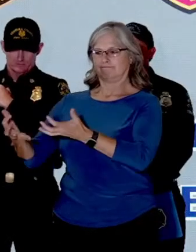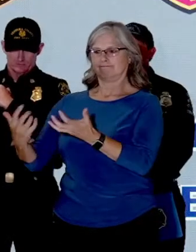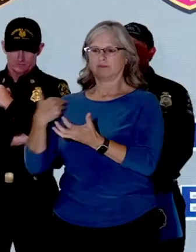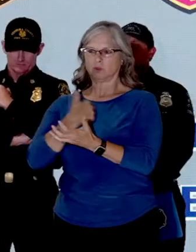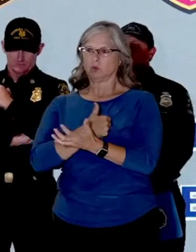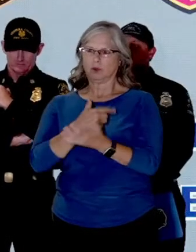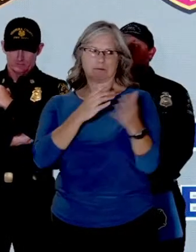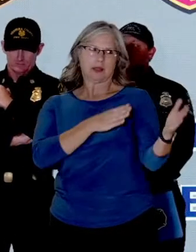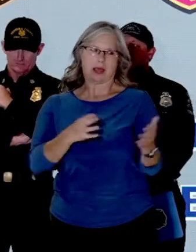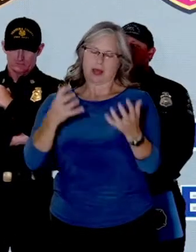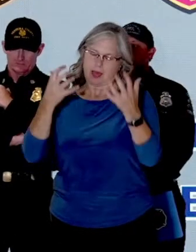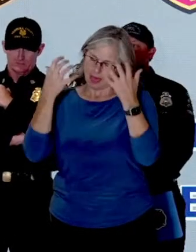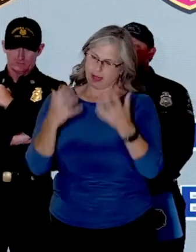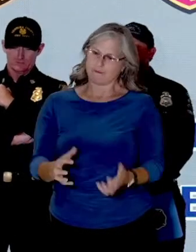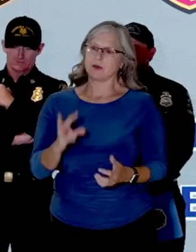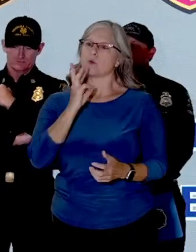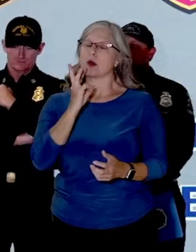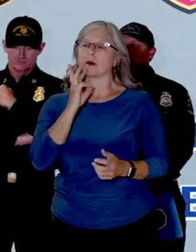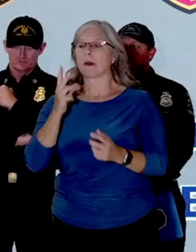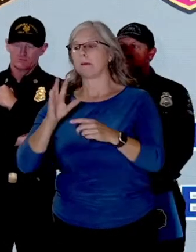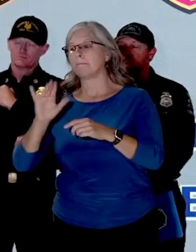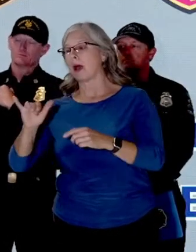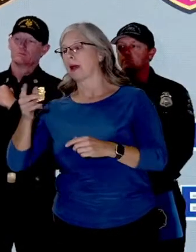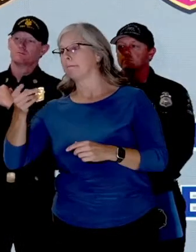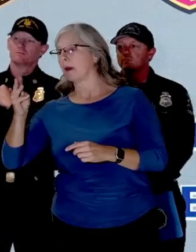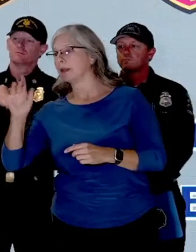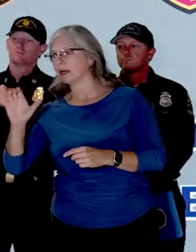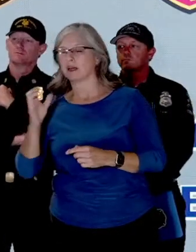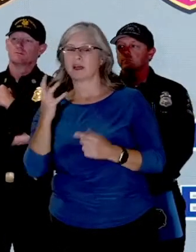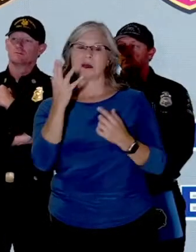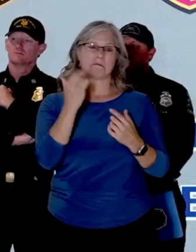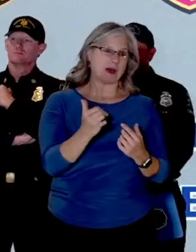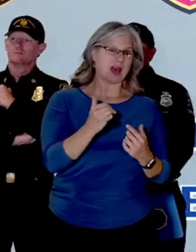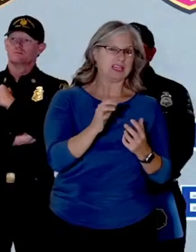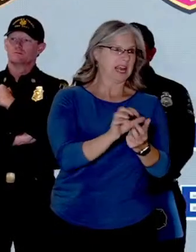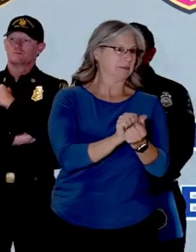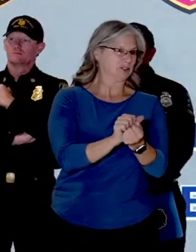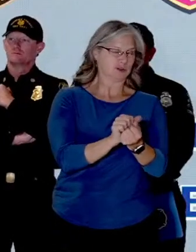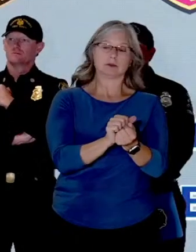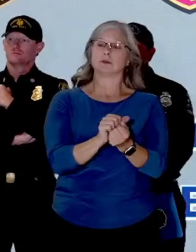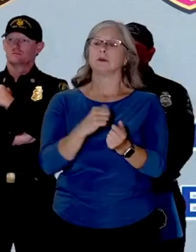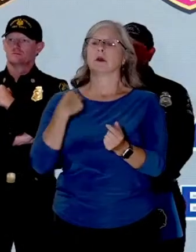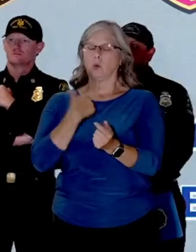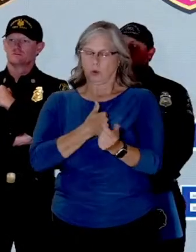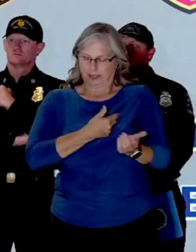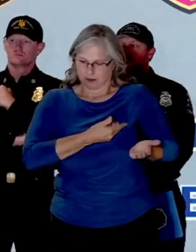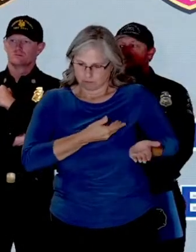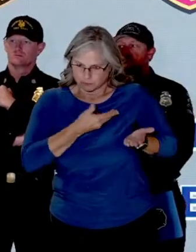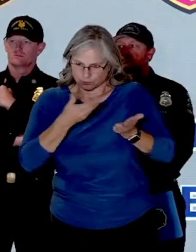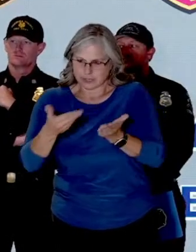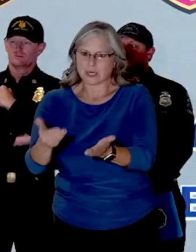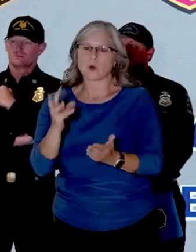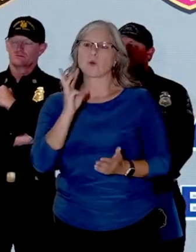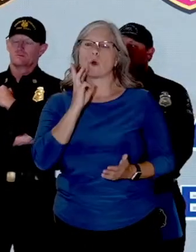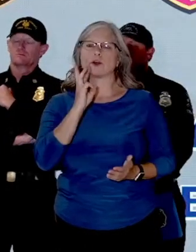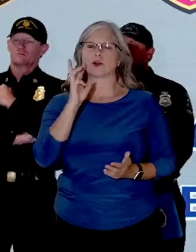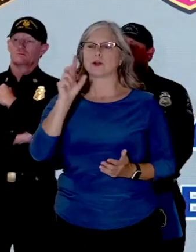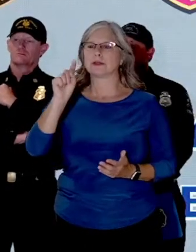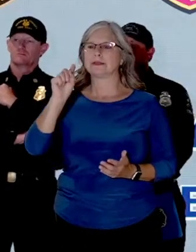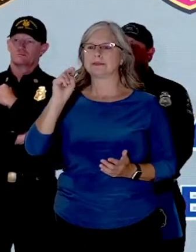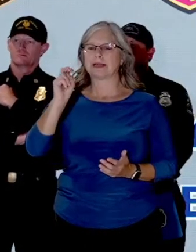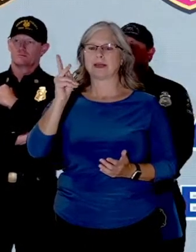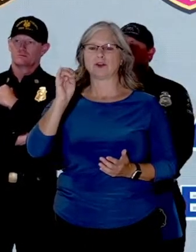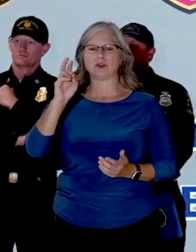water usage, sometimes by the public, sometimes by damage. So with that being said, we bring in water tenders that hold upwards